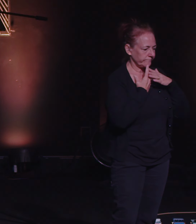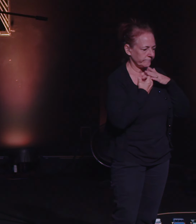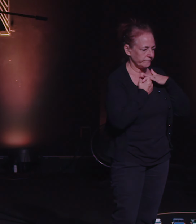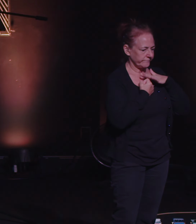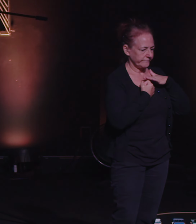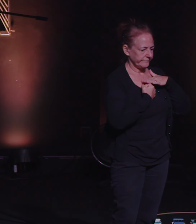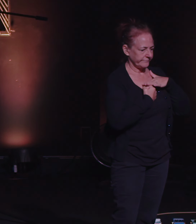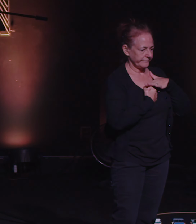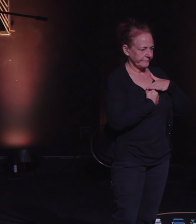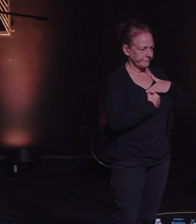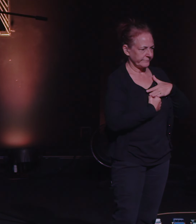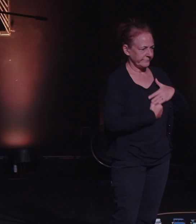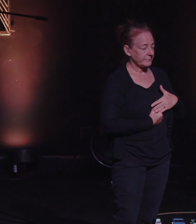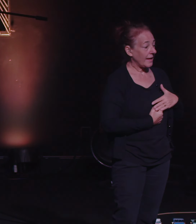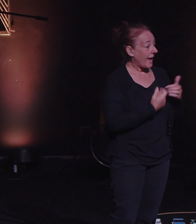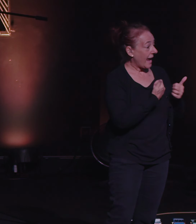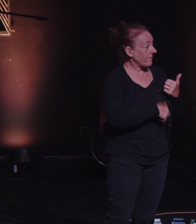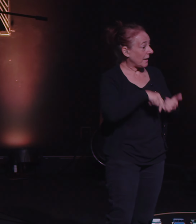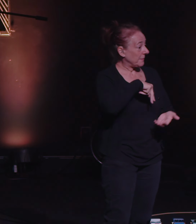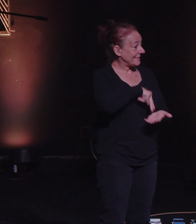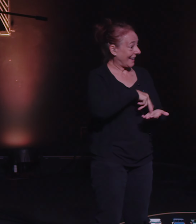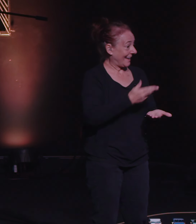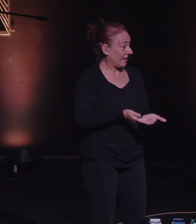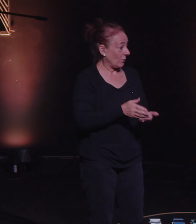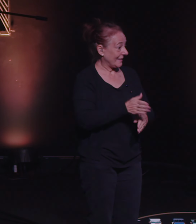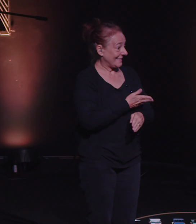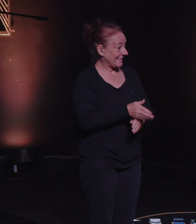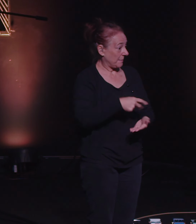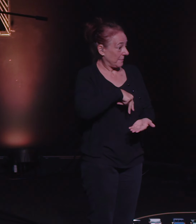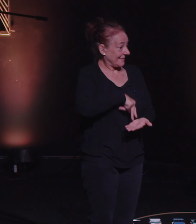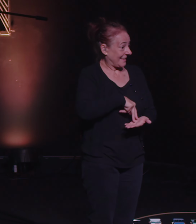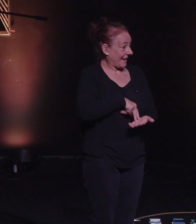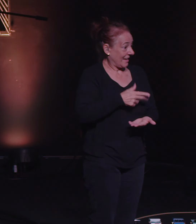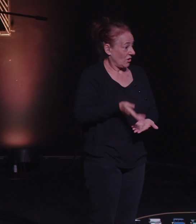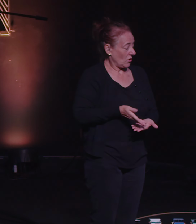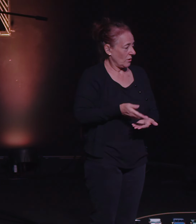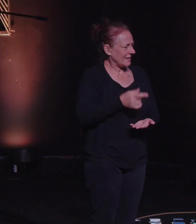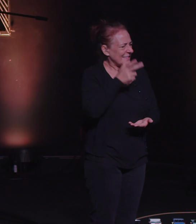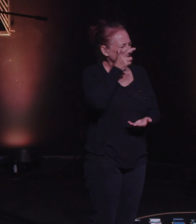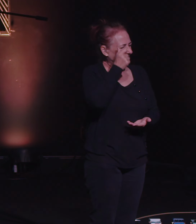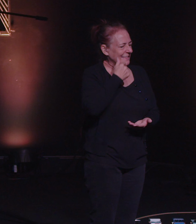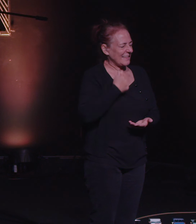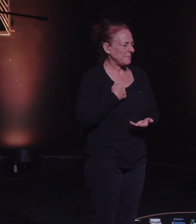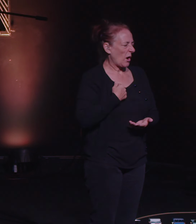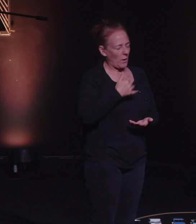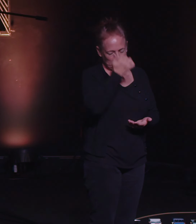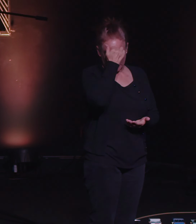you know that's the same thing that Satan says to me every time that I stand here and sing before I get up here? Every time, 23 years into this, and I